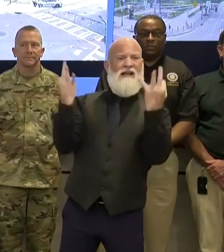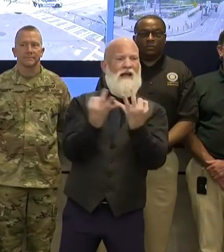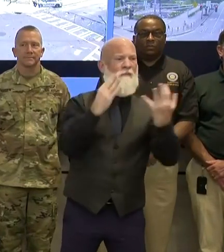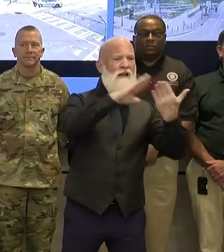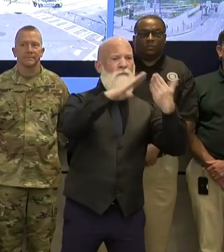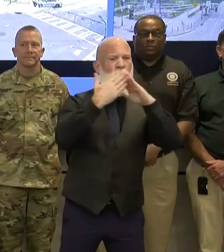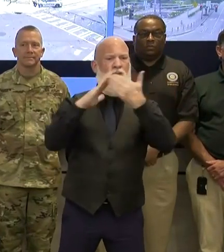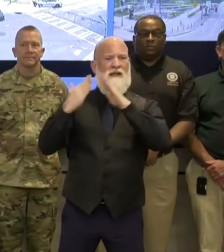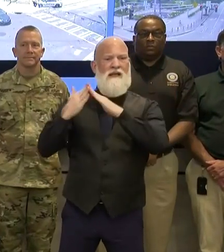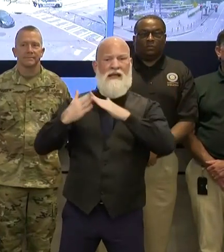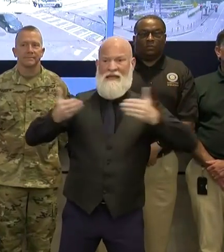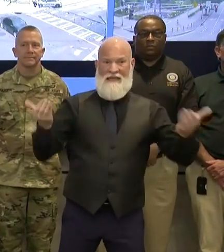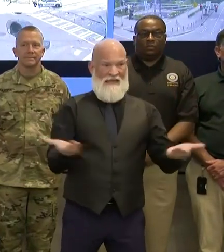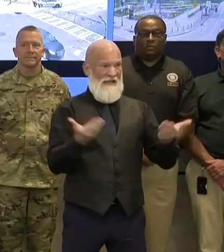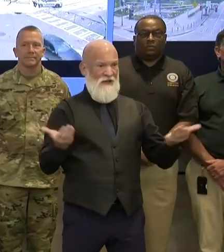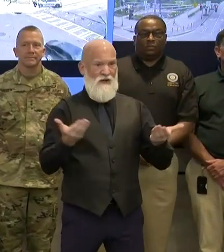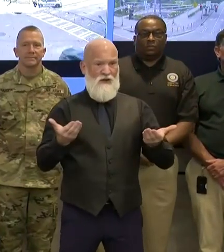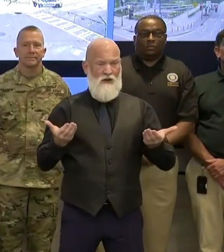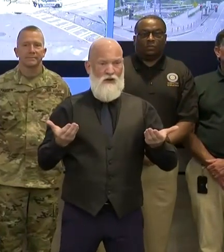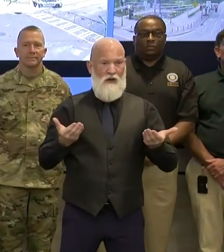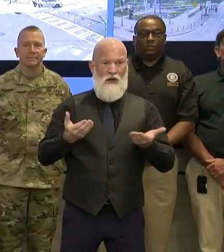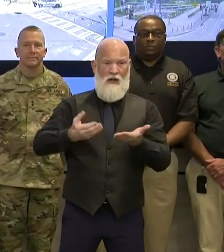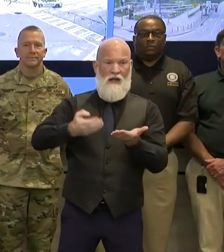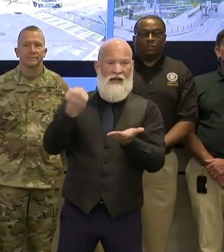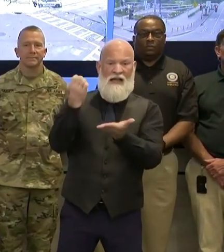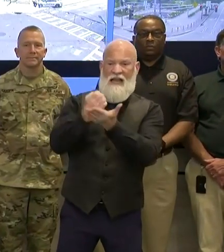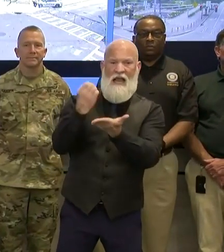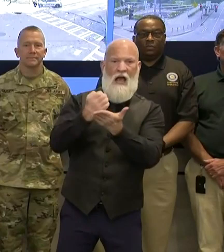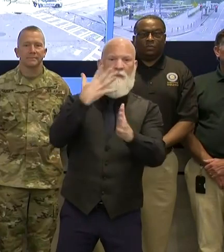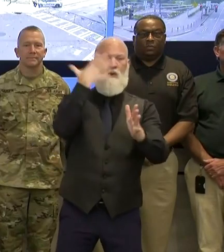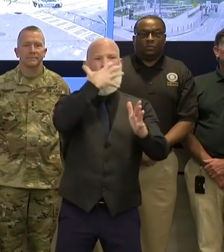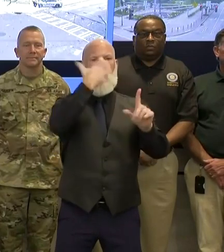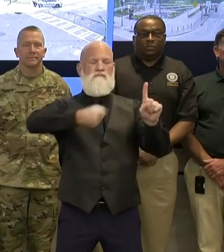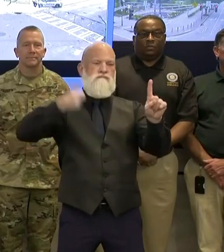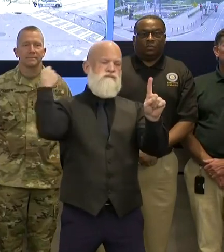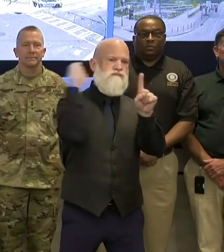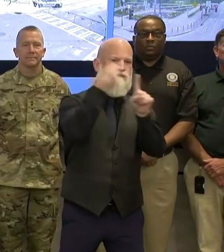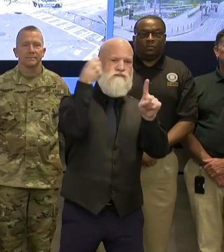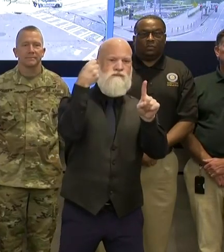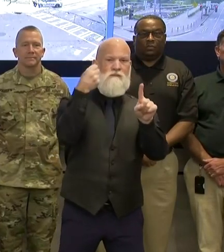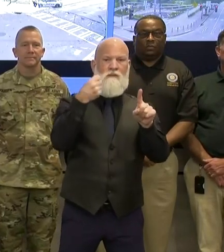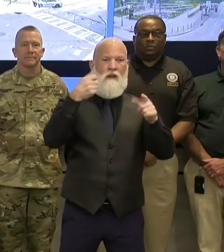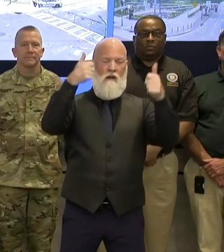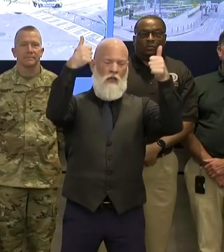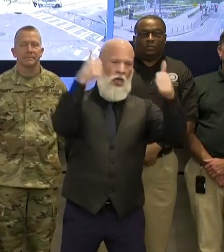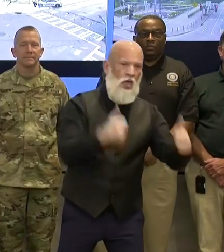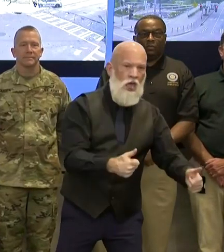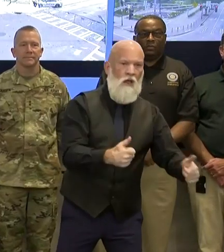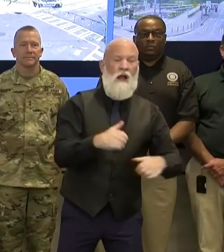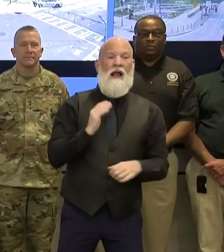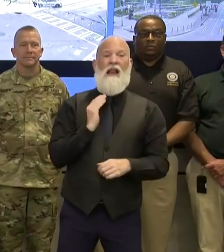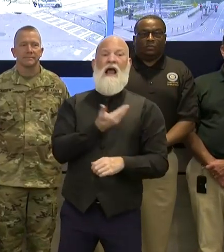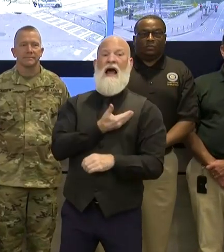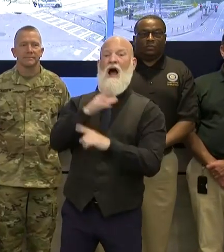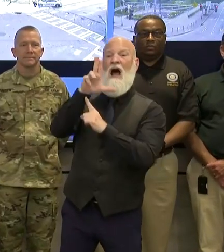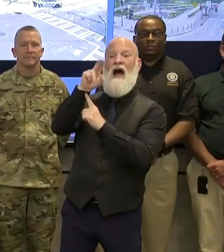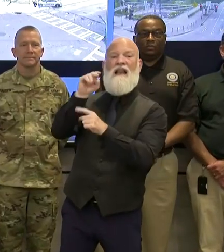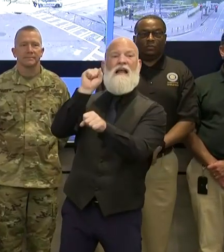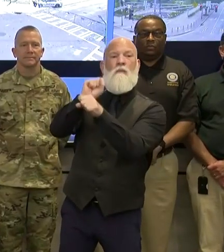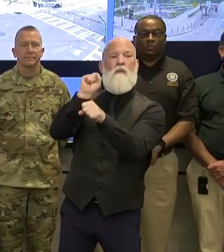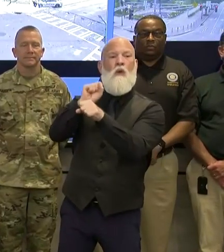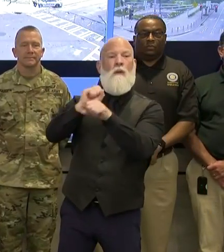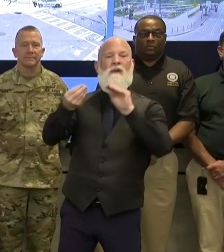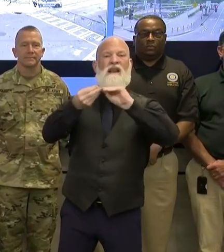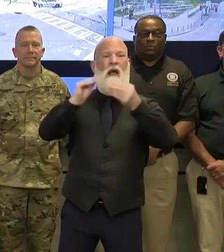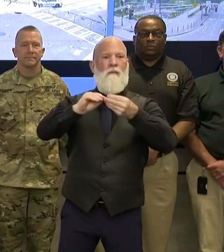crisis has created economic hardship. Our unemployment numbers and uncertainty are sky high right